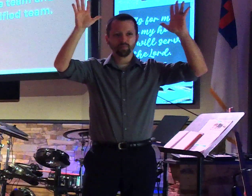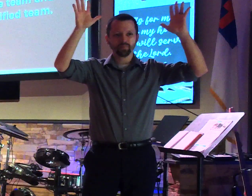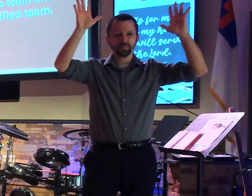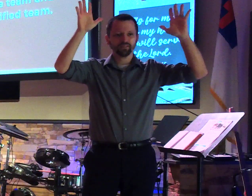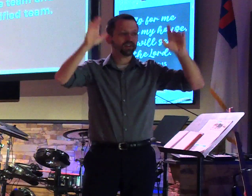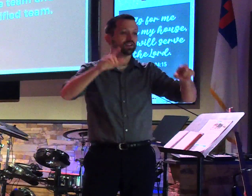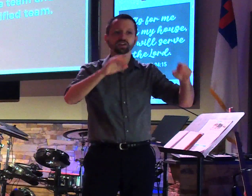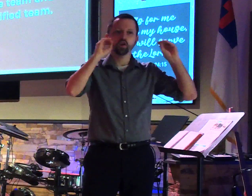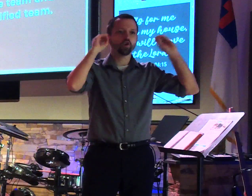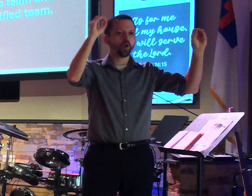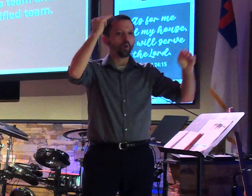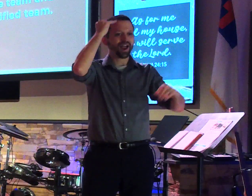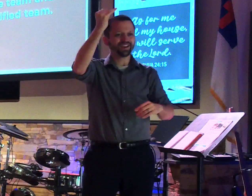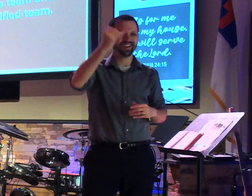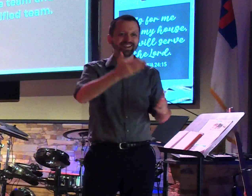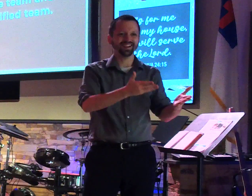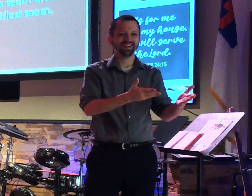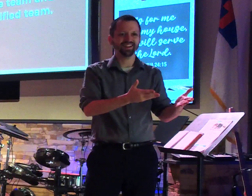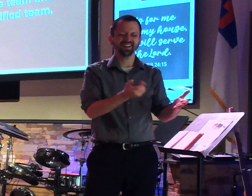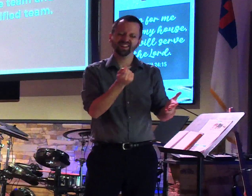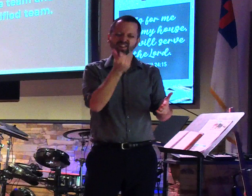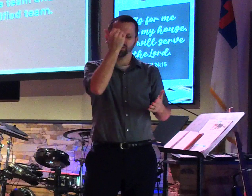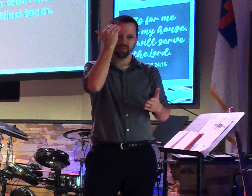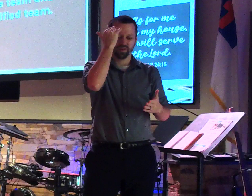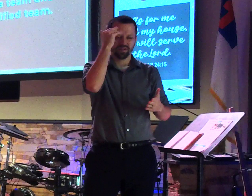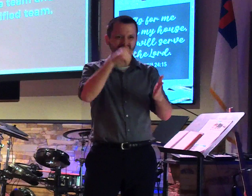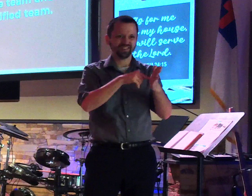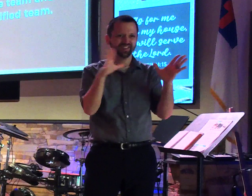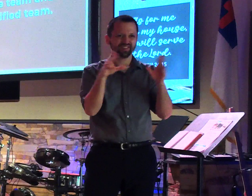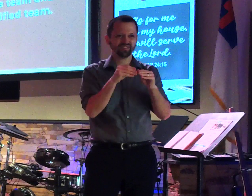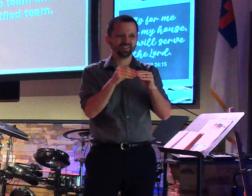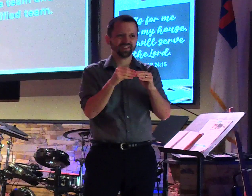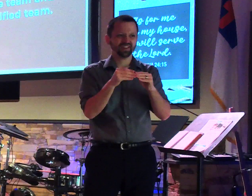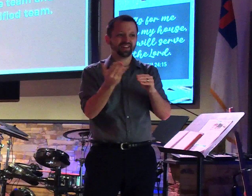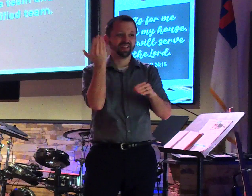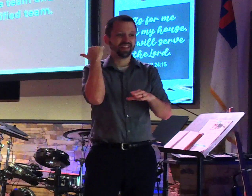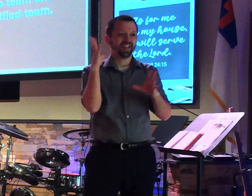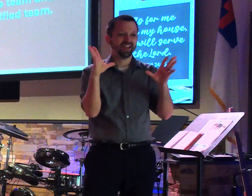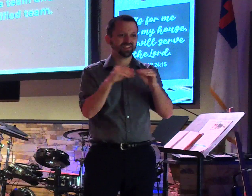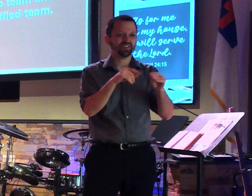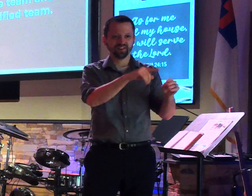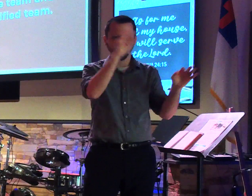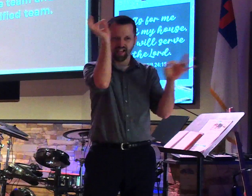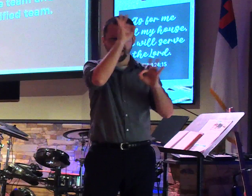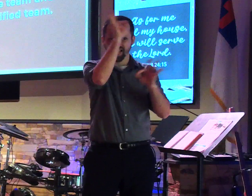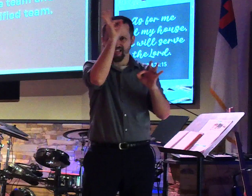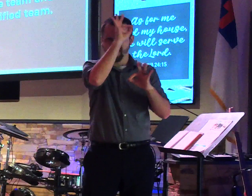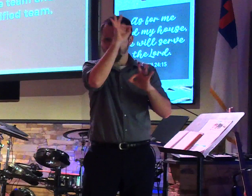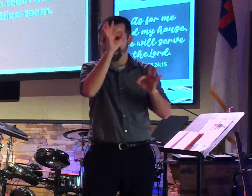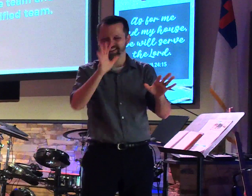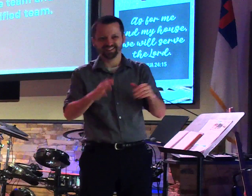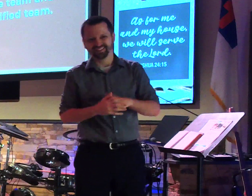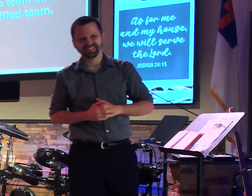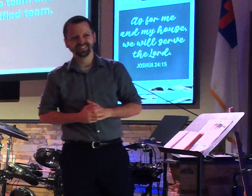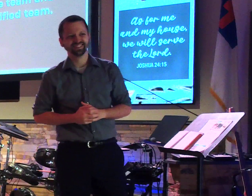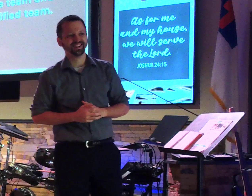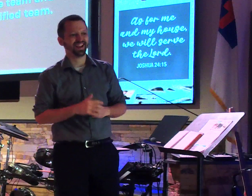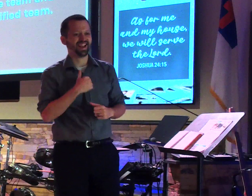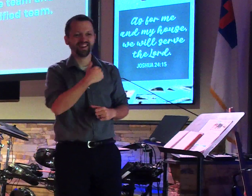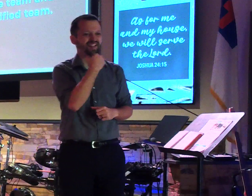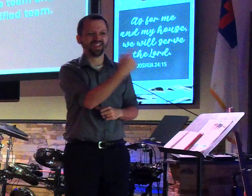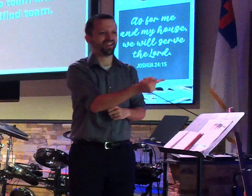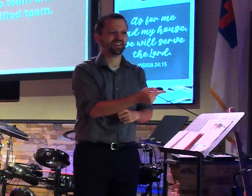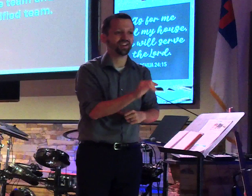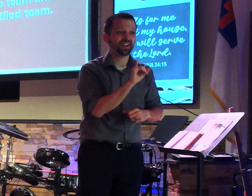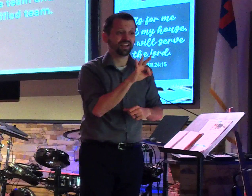She had no clue. She had a little bit of a clue this service because I did it last service. She had no clue I was going to do that this morning to her. I didn't tell her because